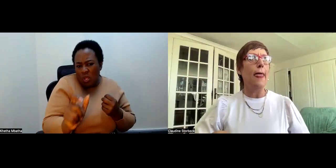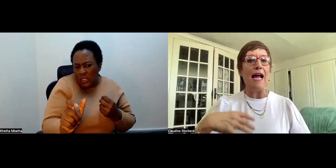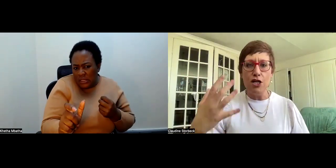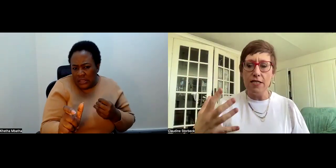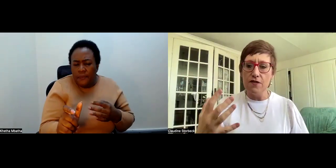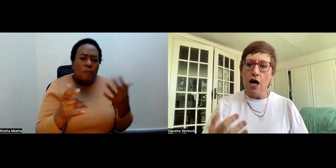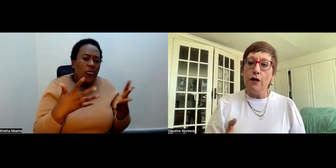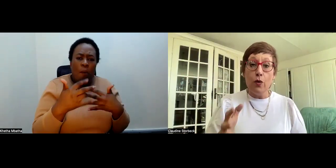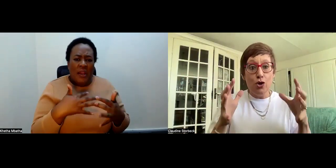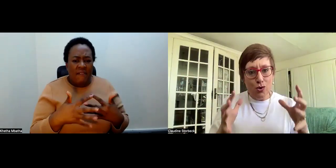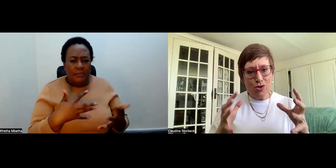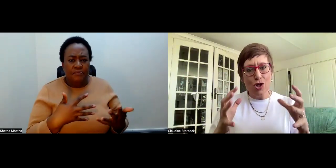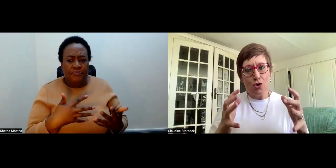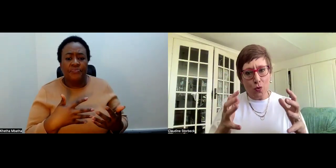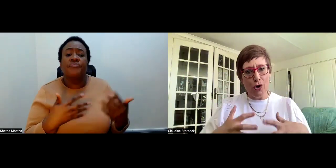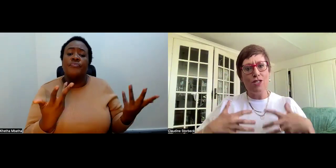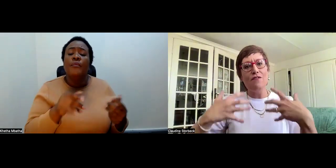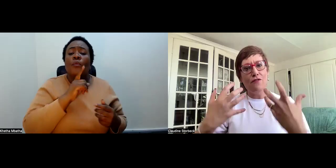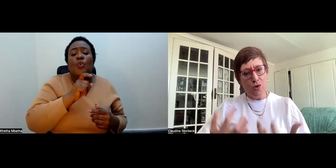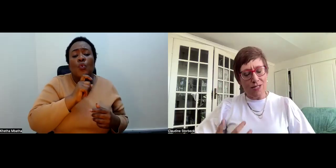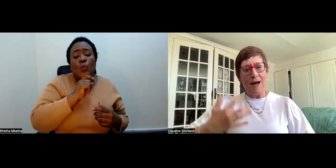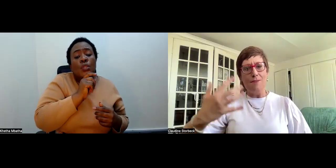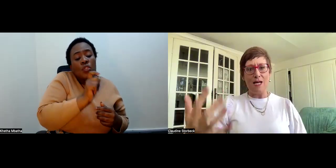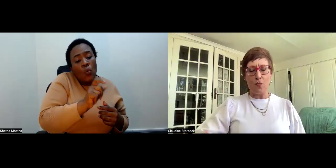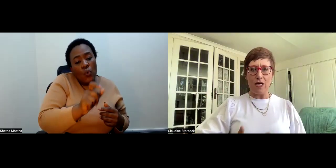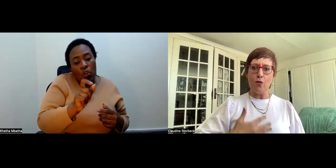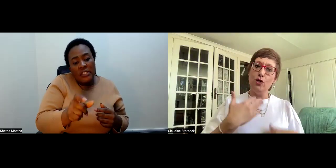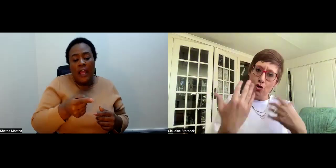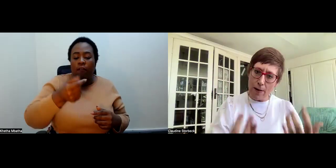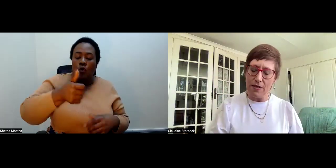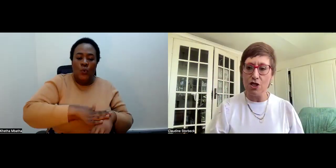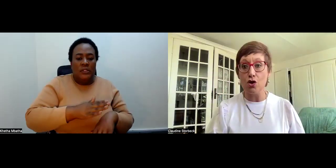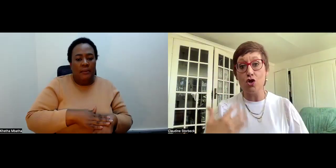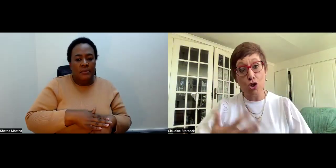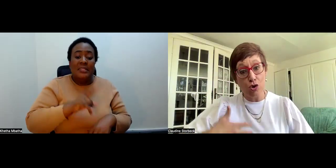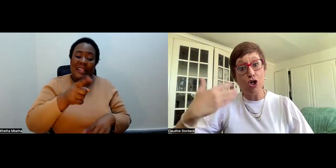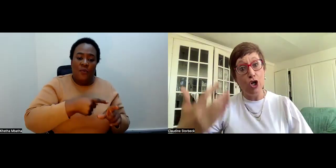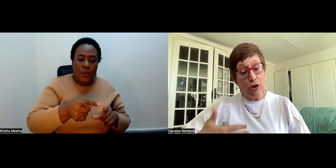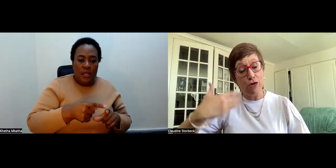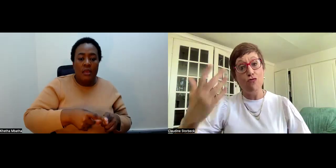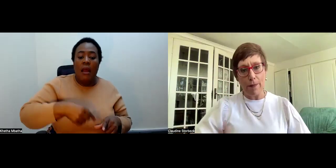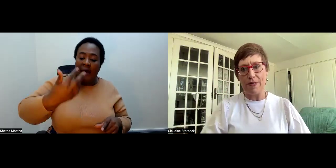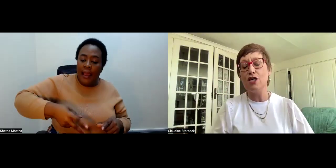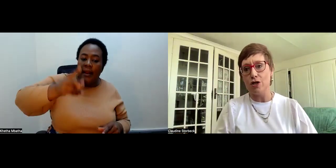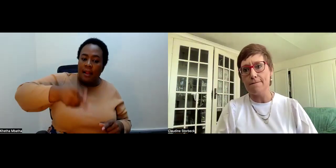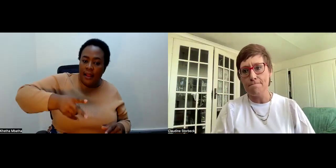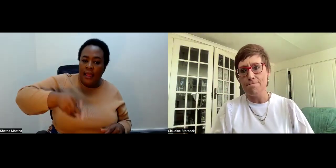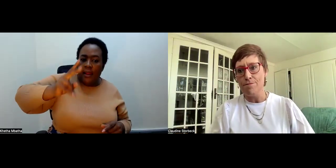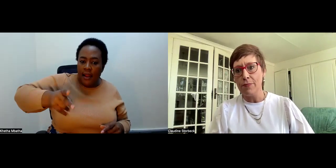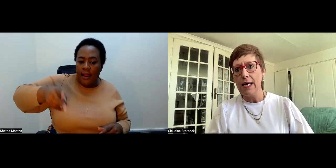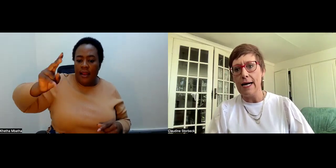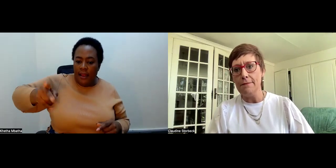or adjectives, then we use those words a few times that week. We do repetition because children learn through